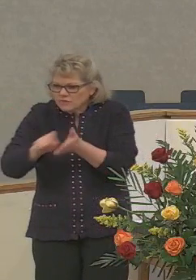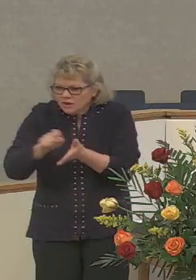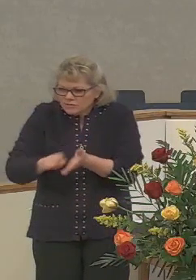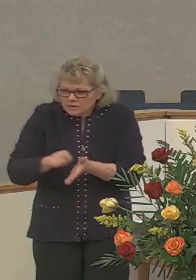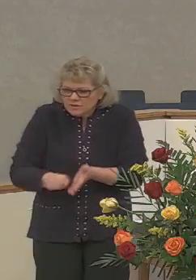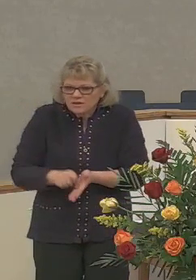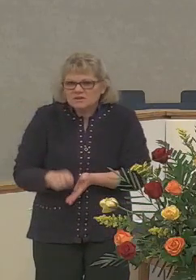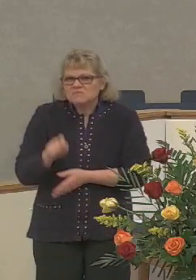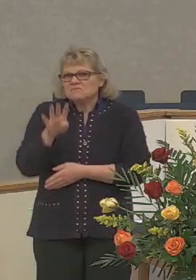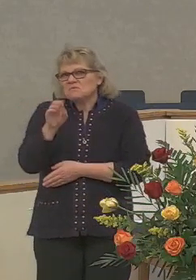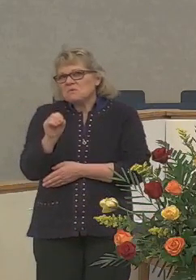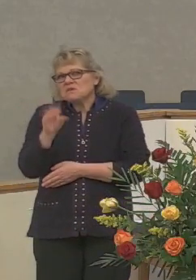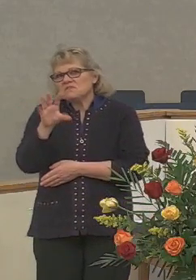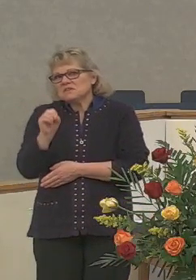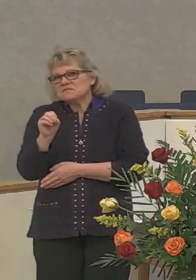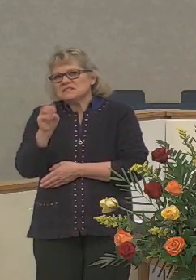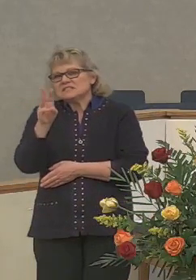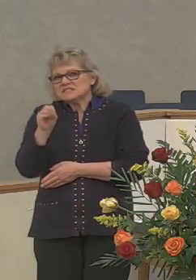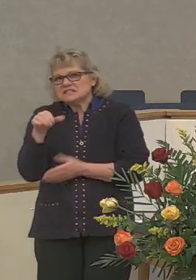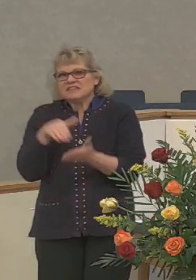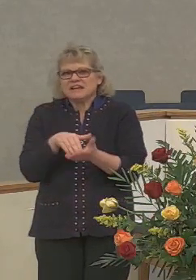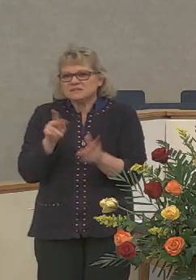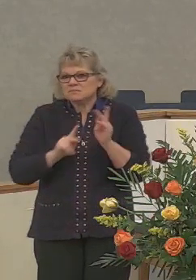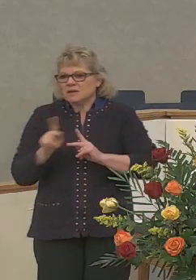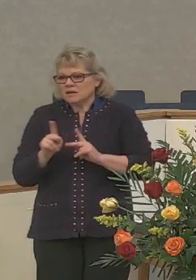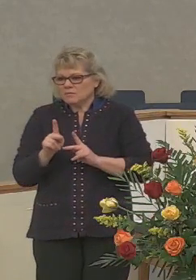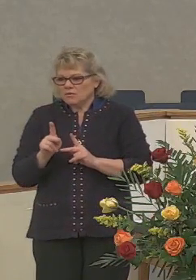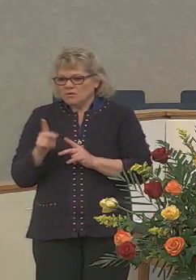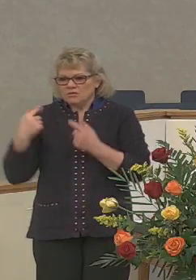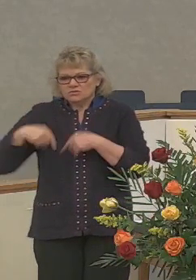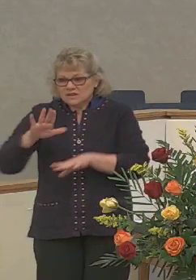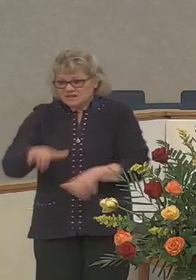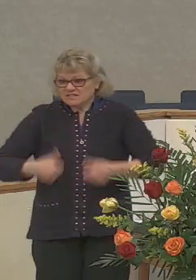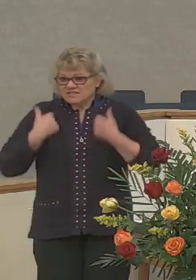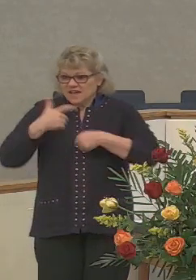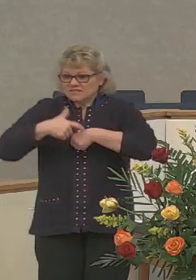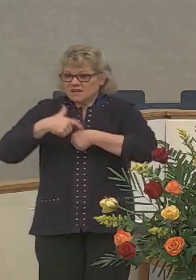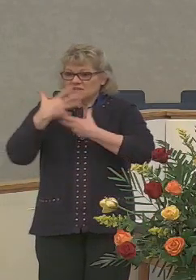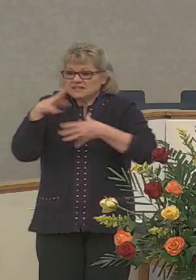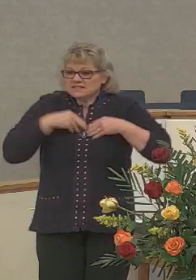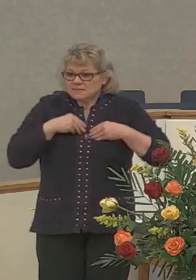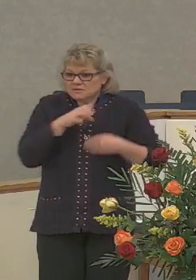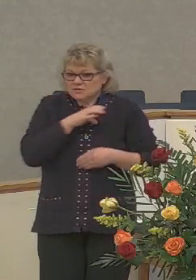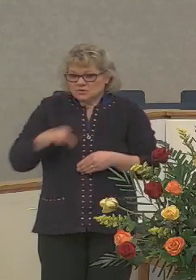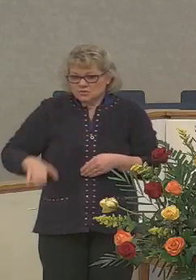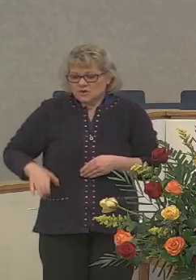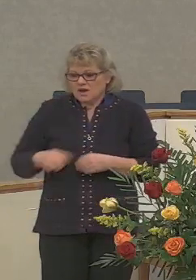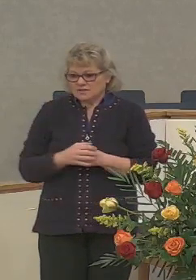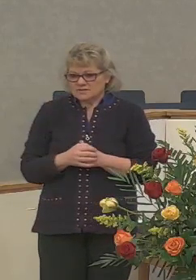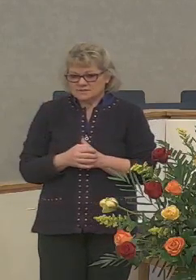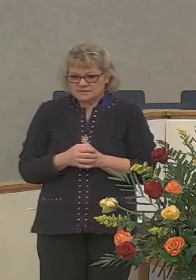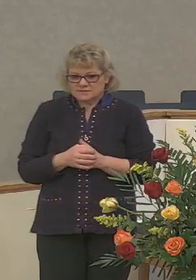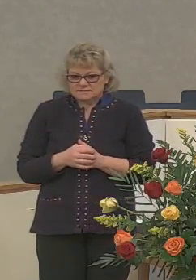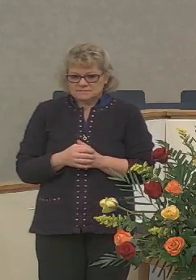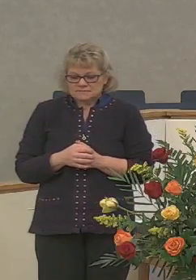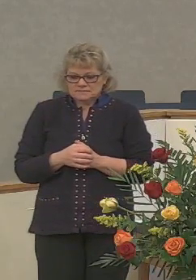have been 40, 50, 60,000 people over his ministry that trusted Jesus Christ as their Lord and Savior.